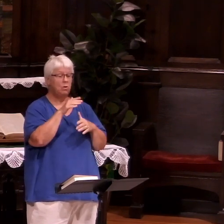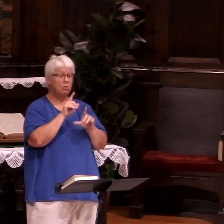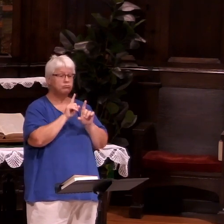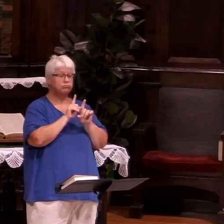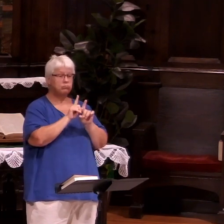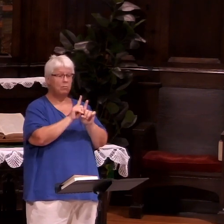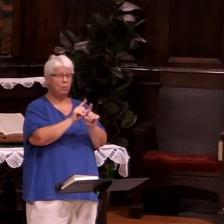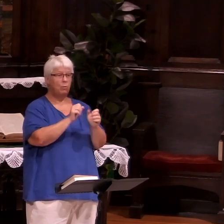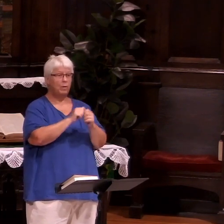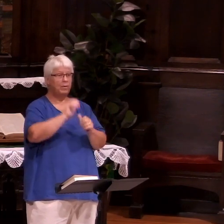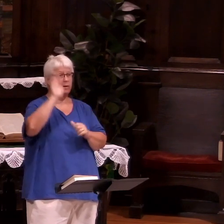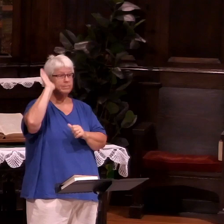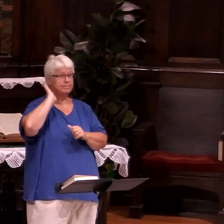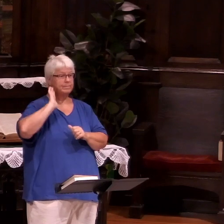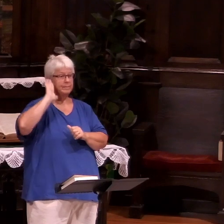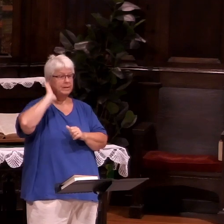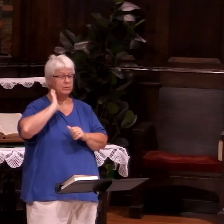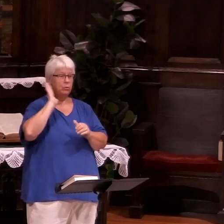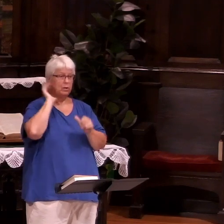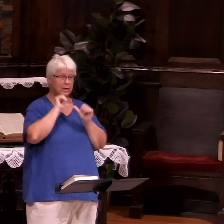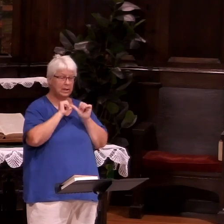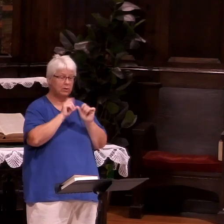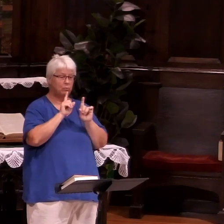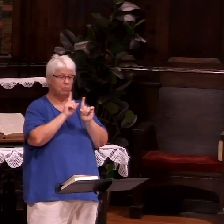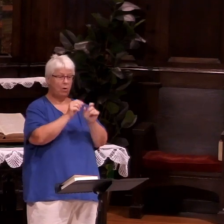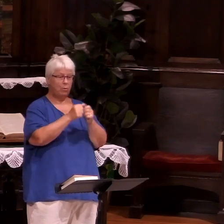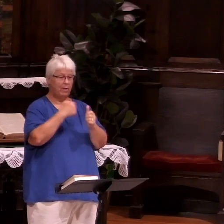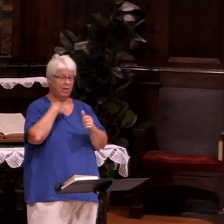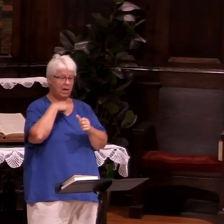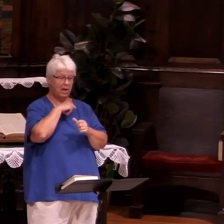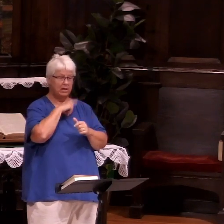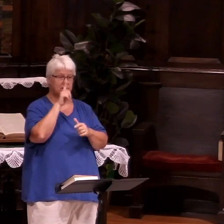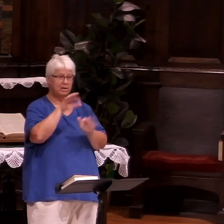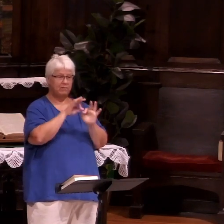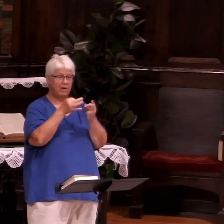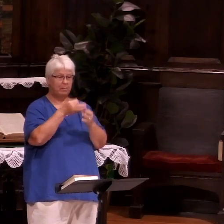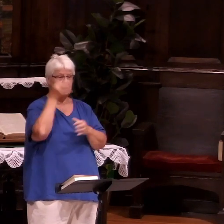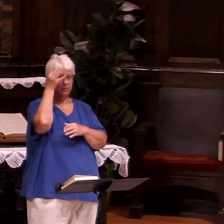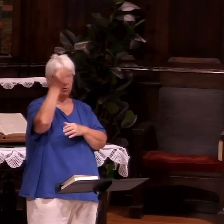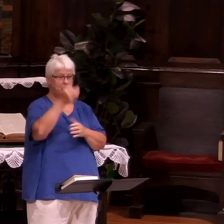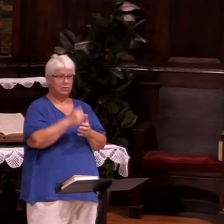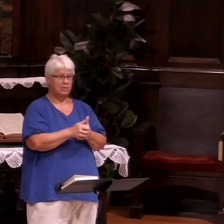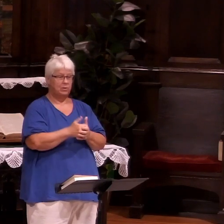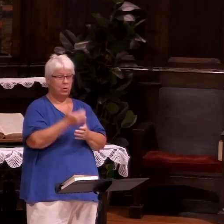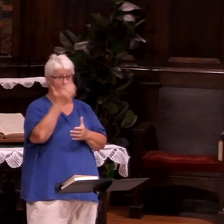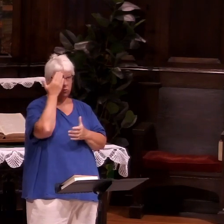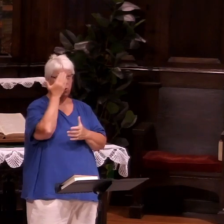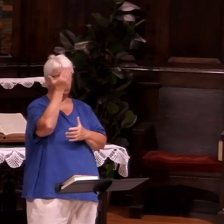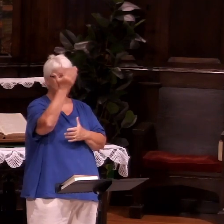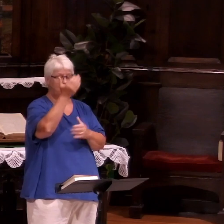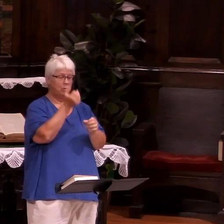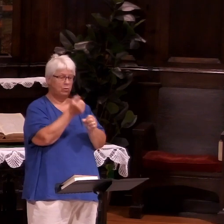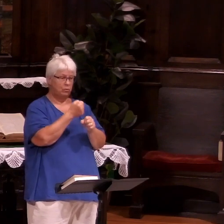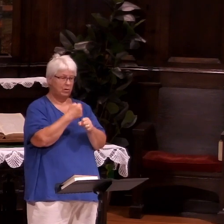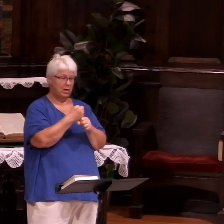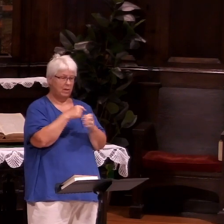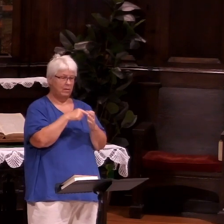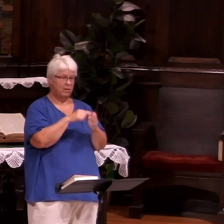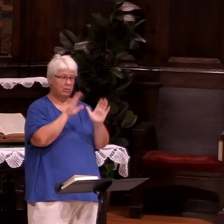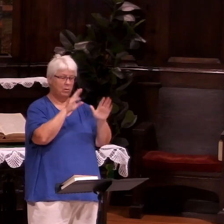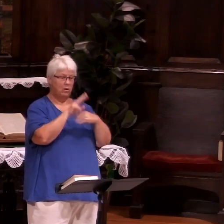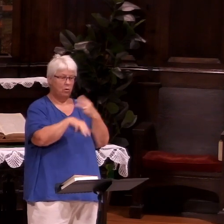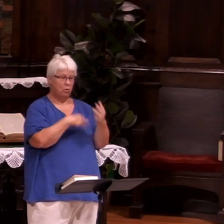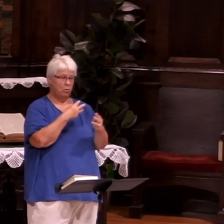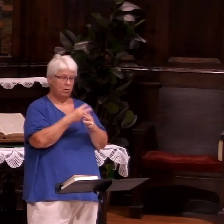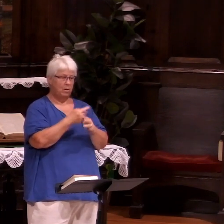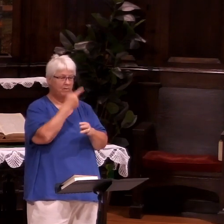with our ancestors. You will continue to walk with us and our descendants. We know that you created this world as an